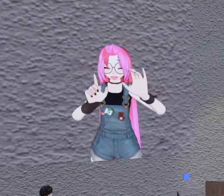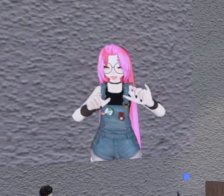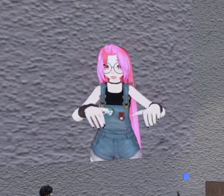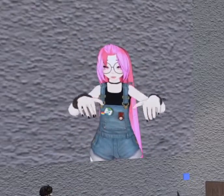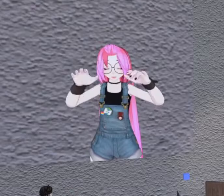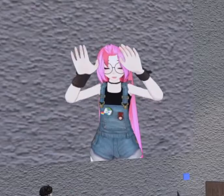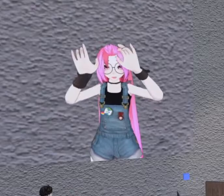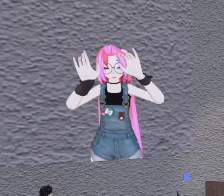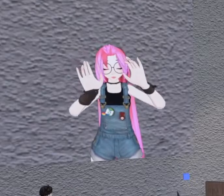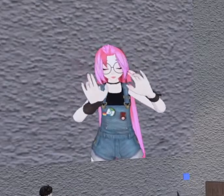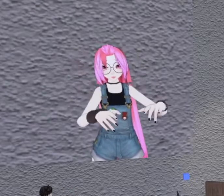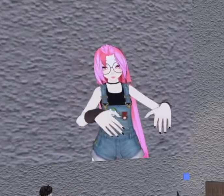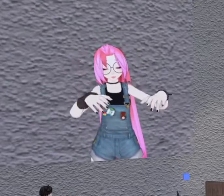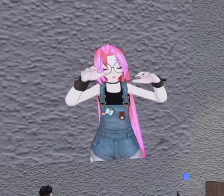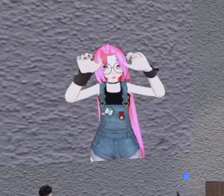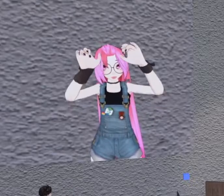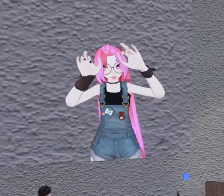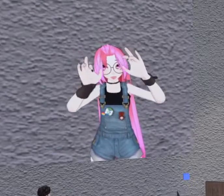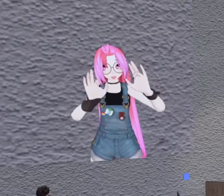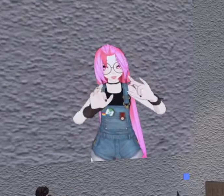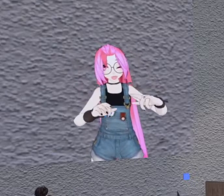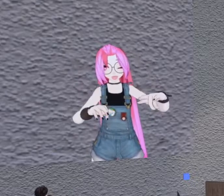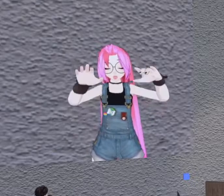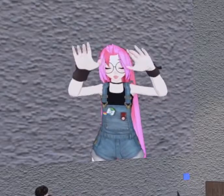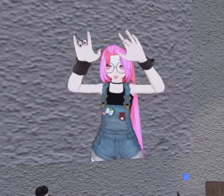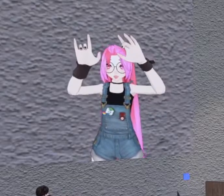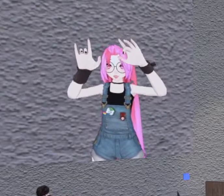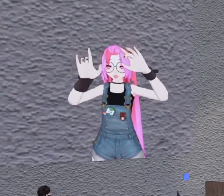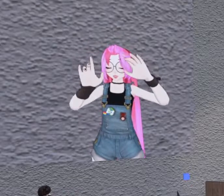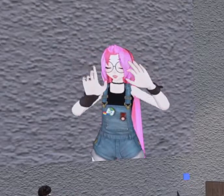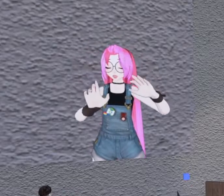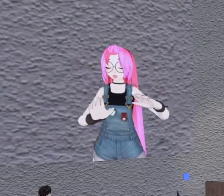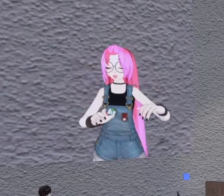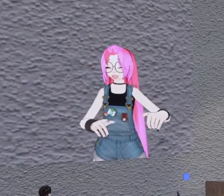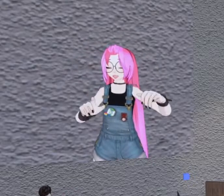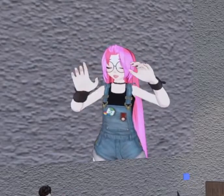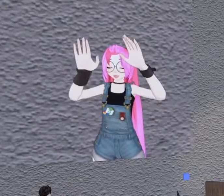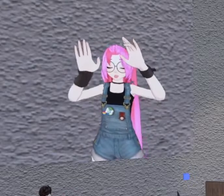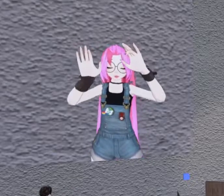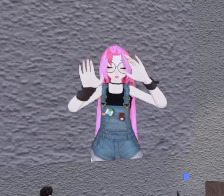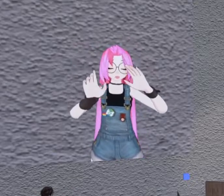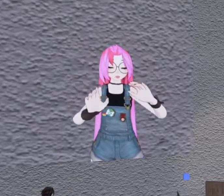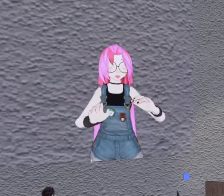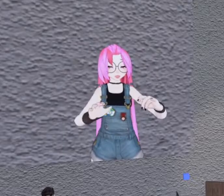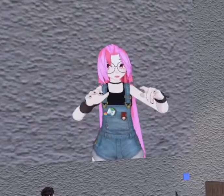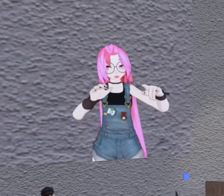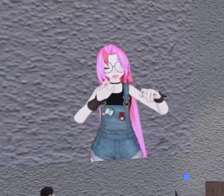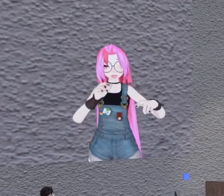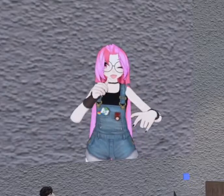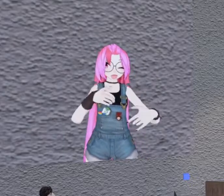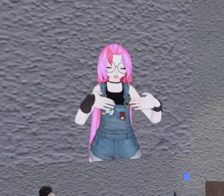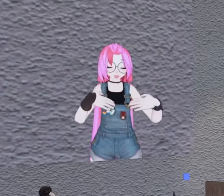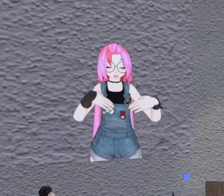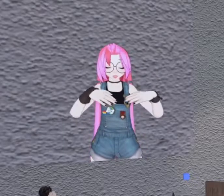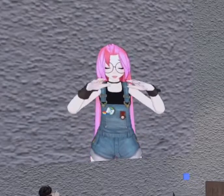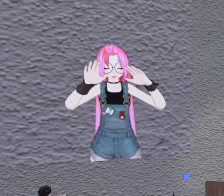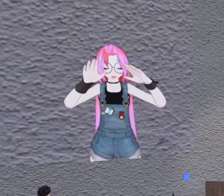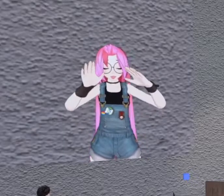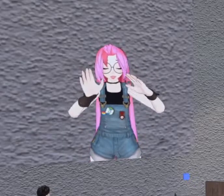Rain coming down, all the little raindrops all coming down. If you don't have index, then you're kind of gonna